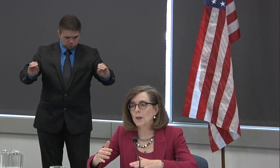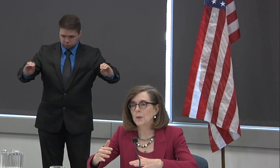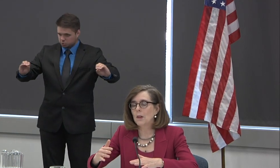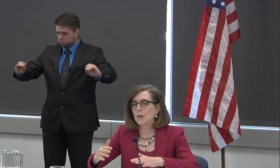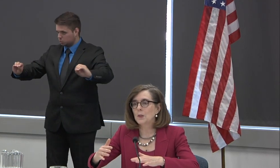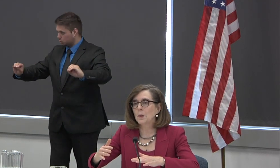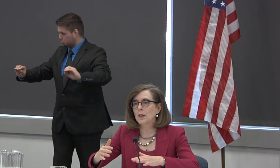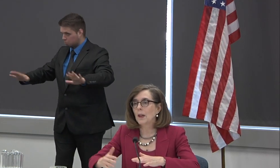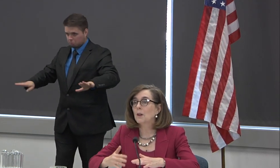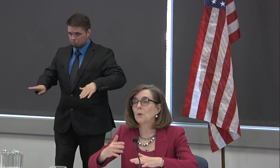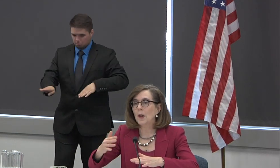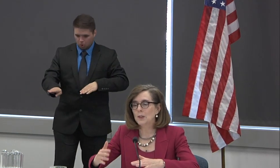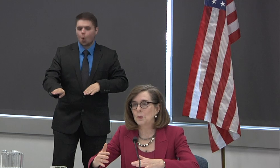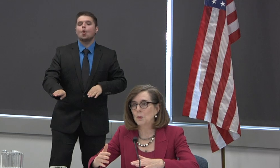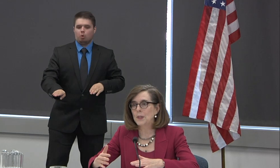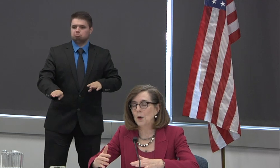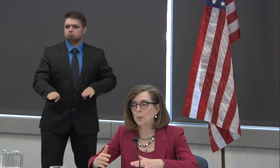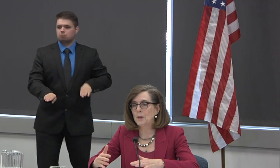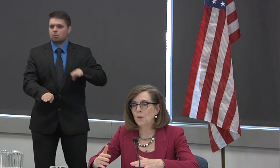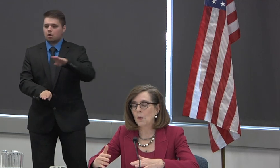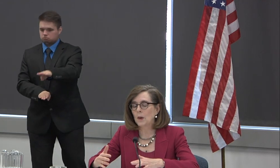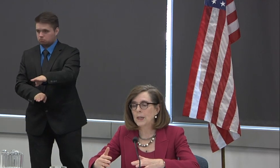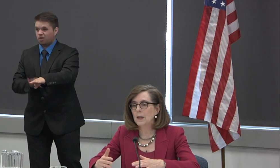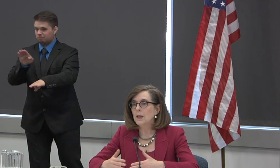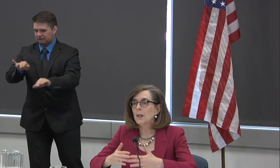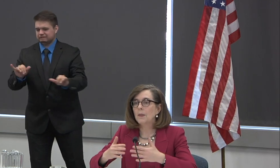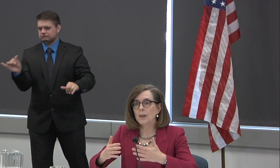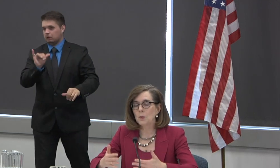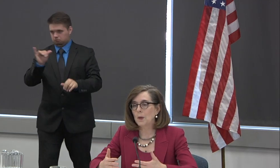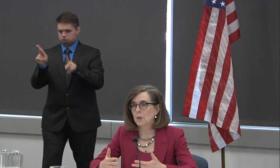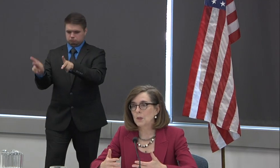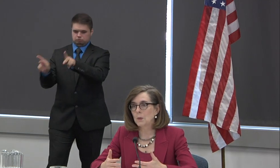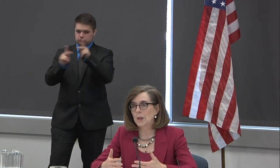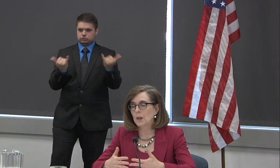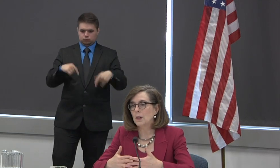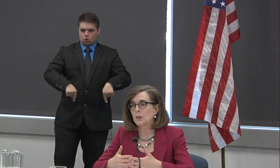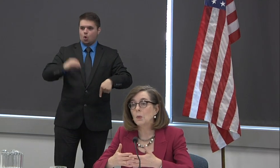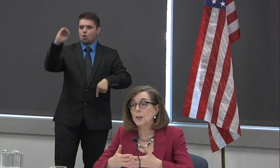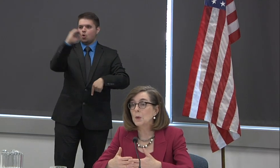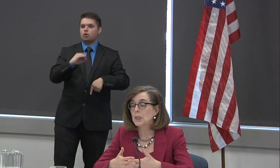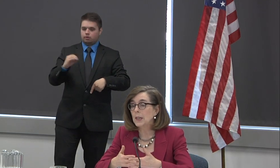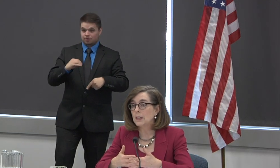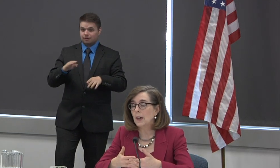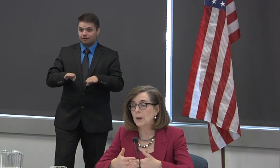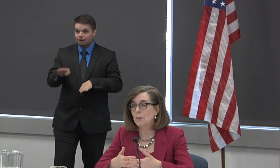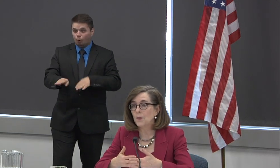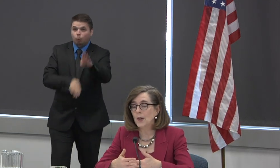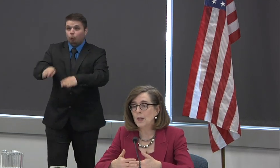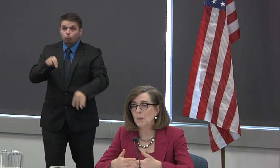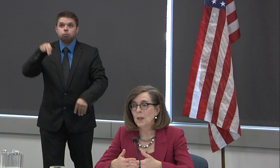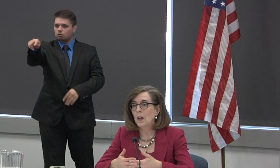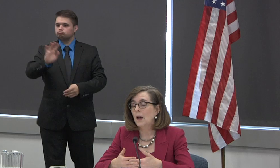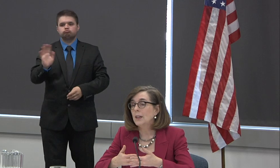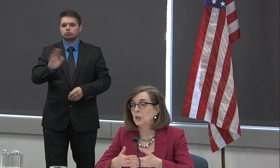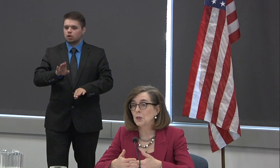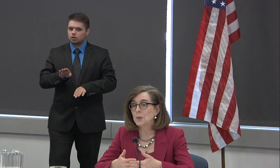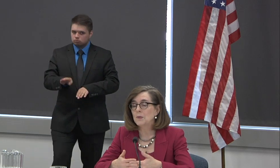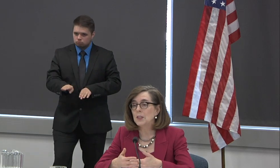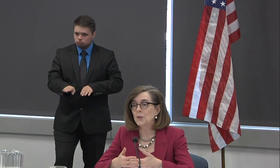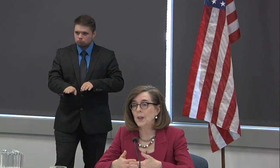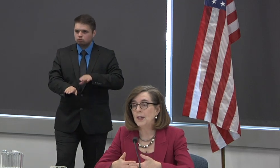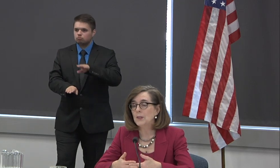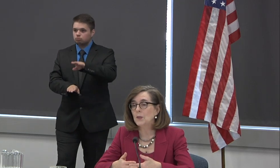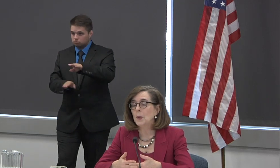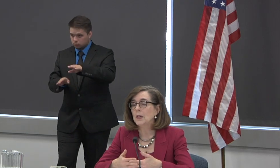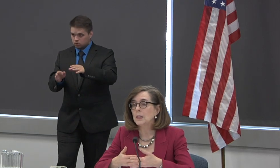we are doing a gradual reopen of Oregon. That's why we're doing a 21-day time frame in terms of each